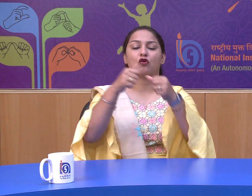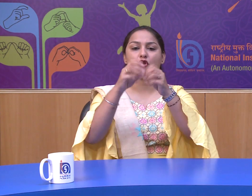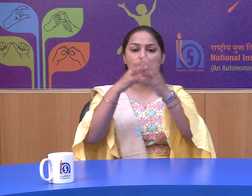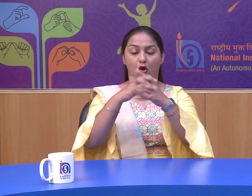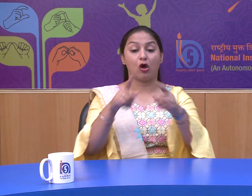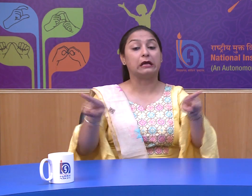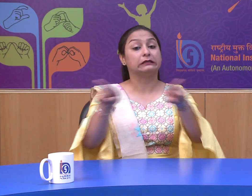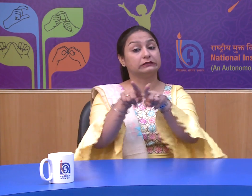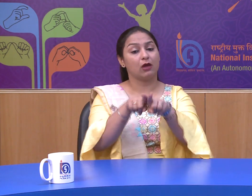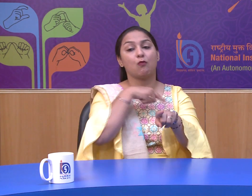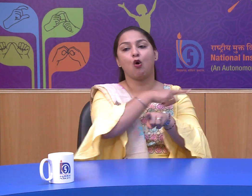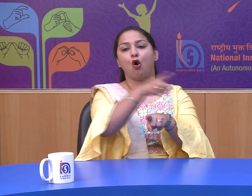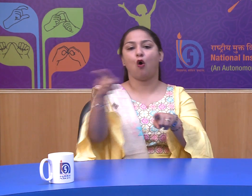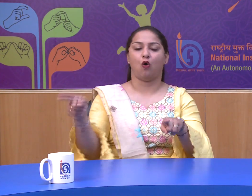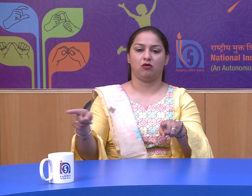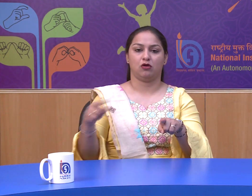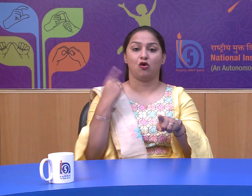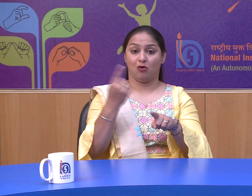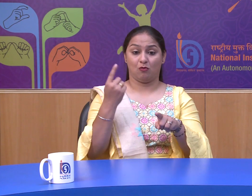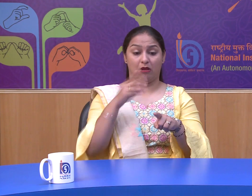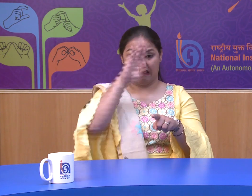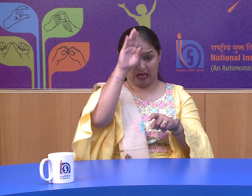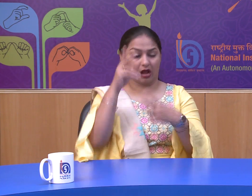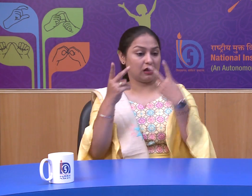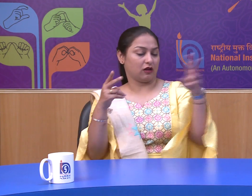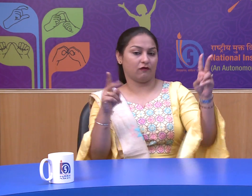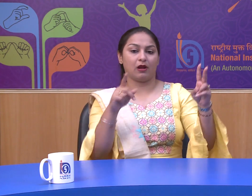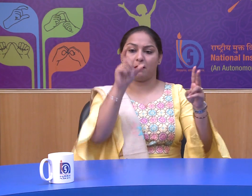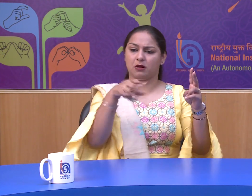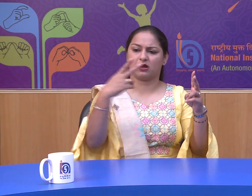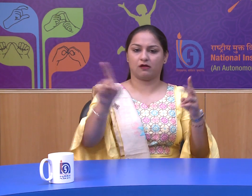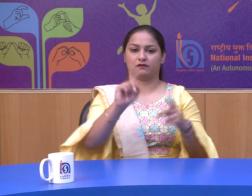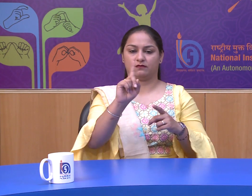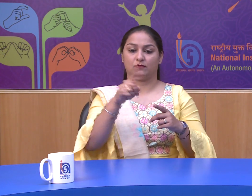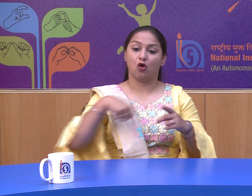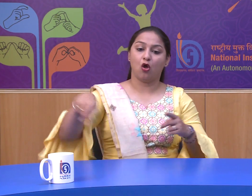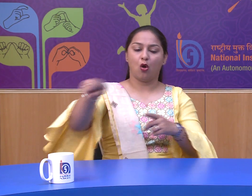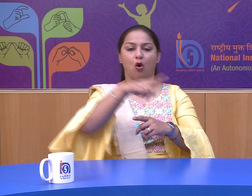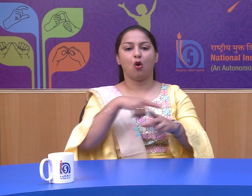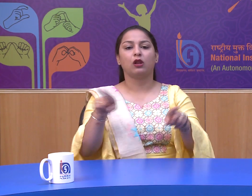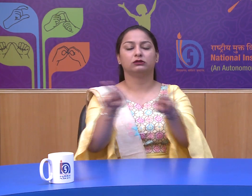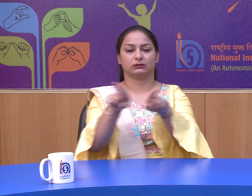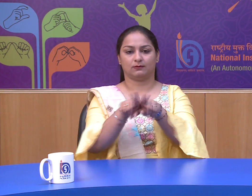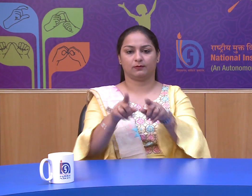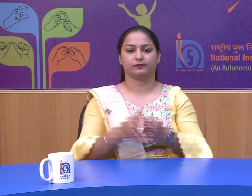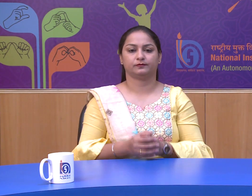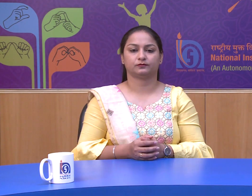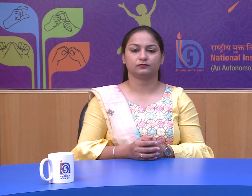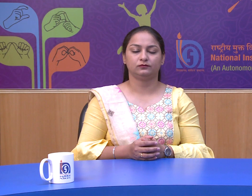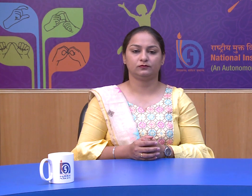same for all and compassion will dominate over society instead of